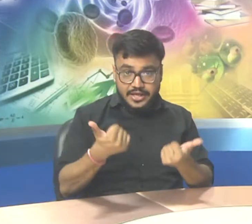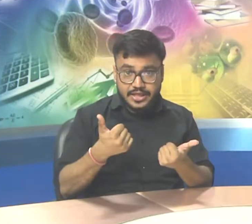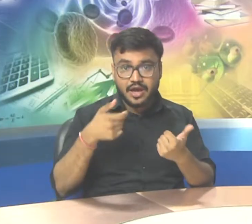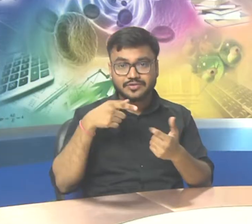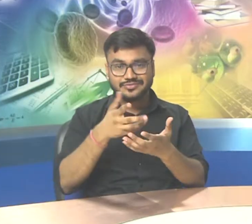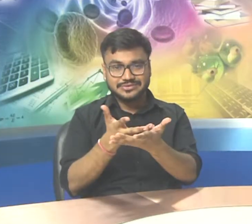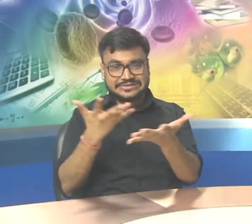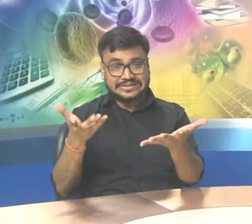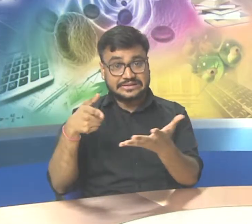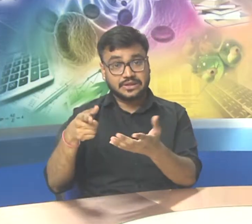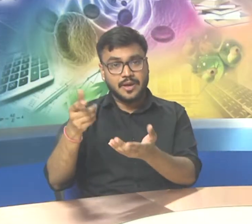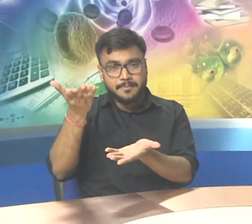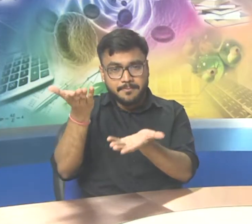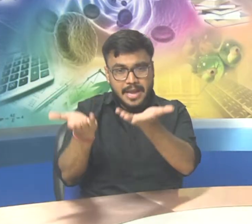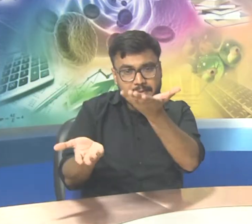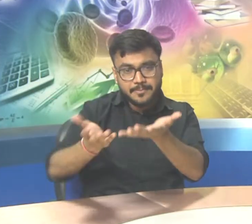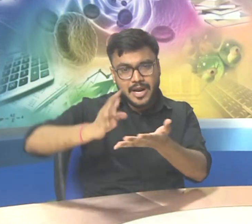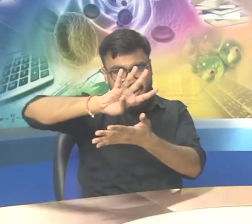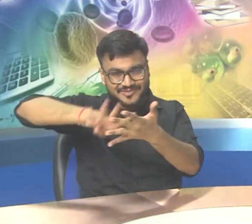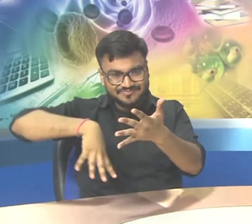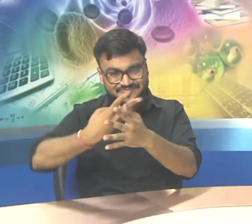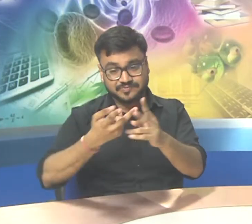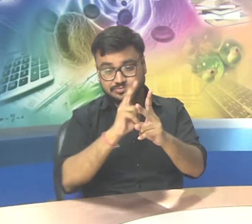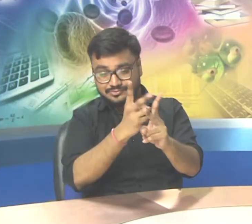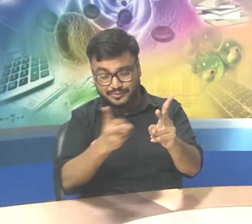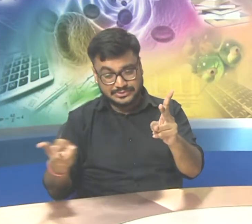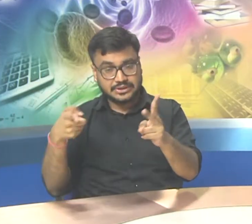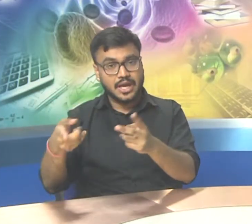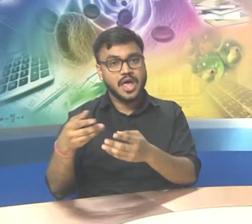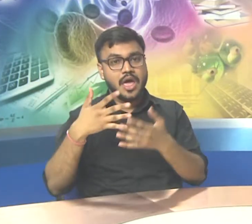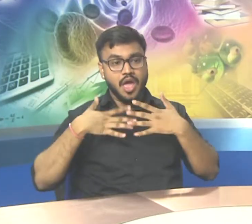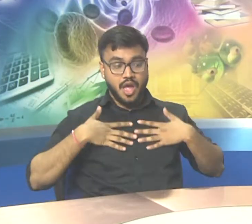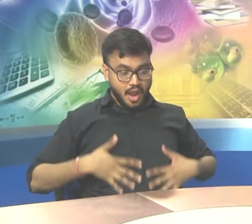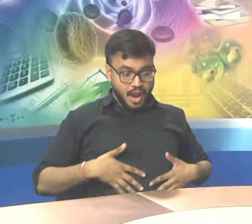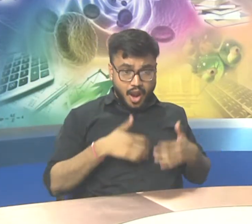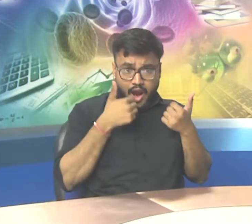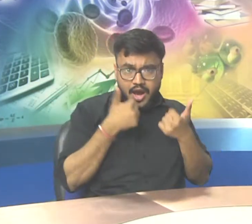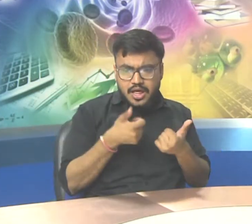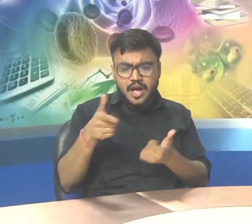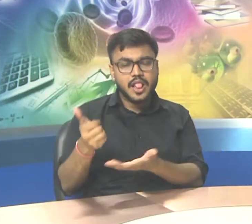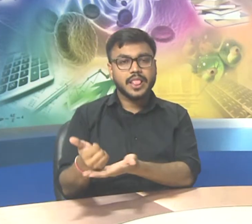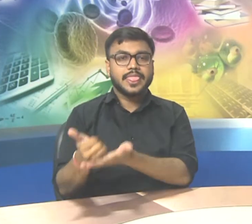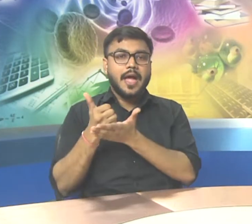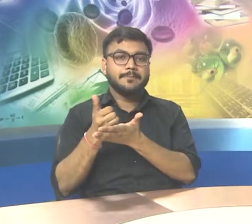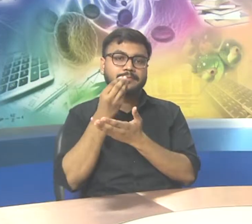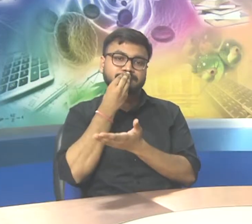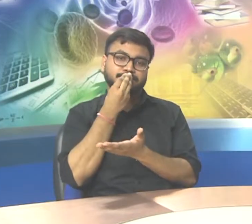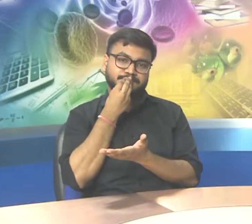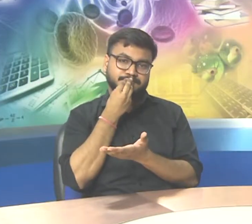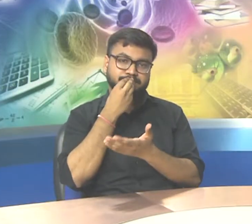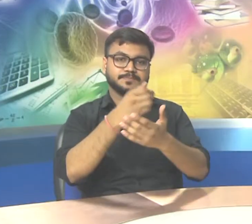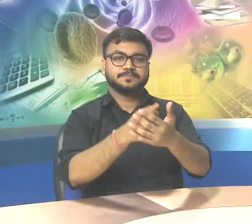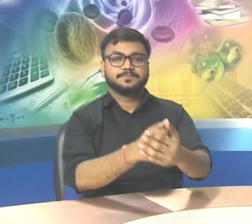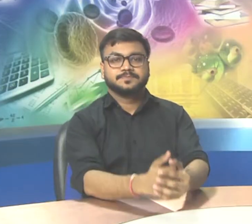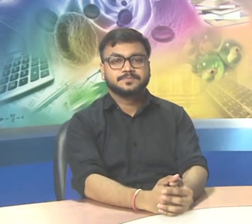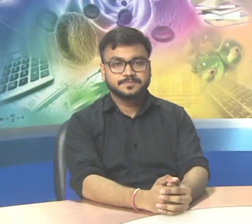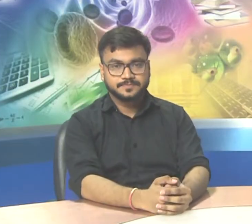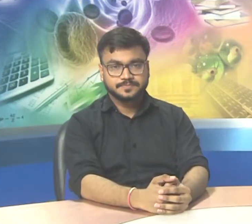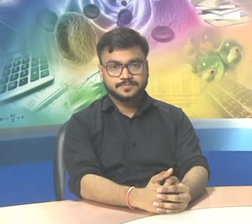food helps in energy giving, body building, regulation, body